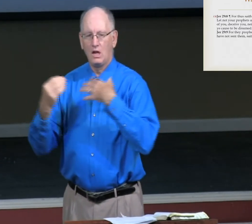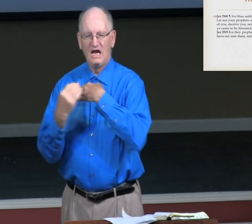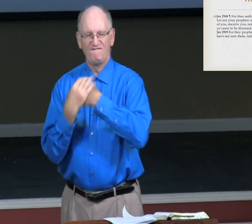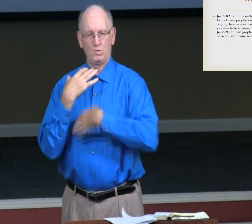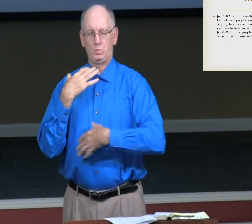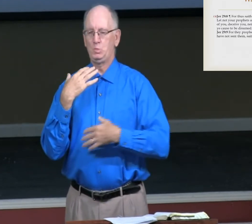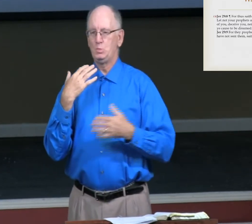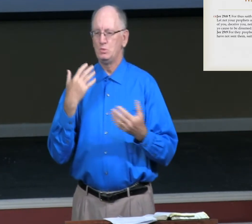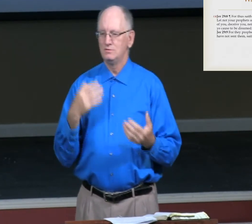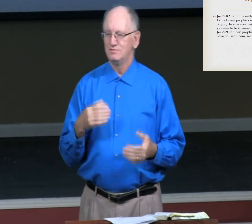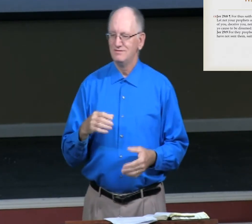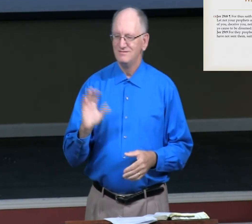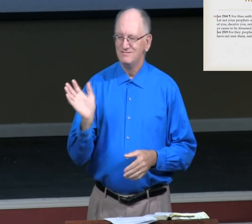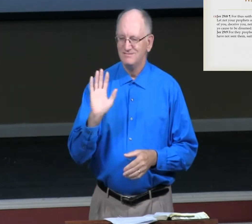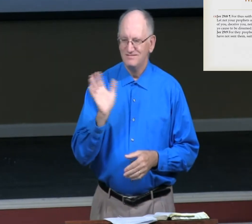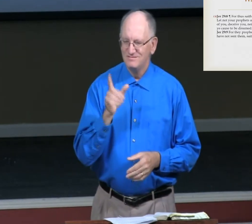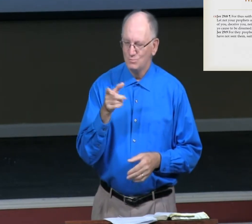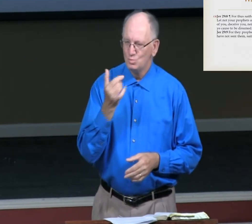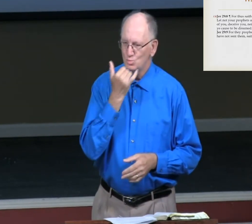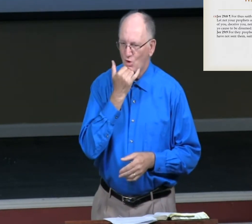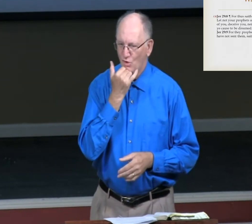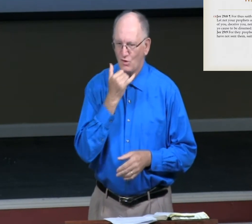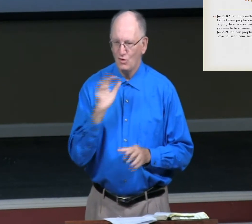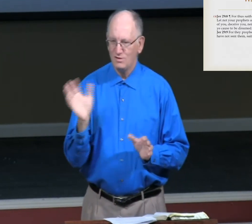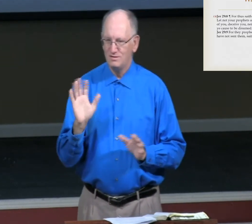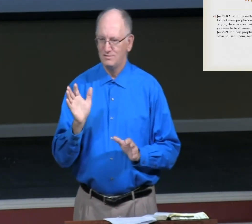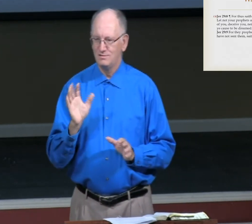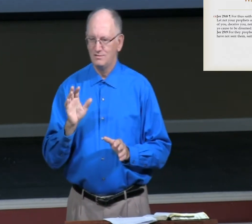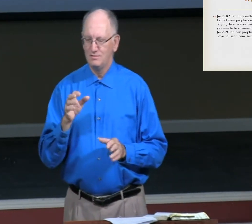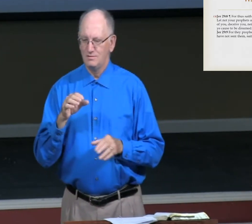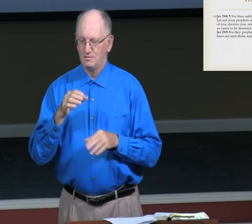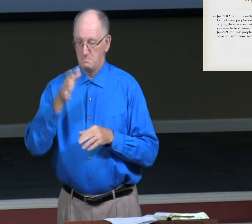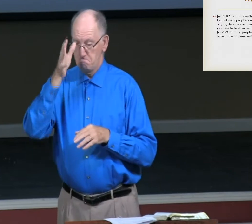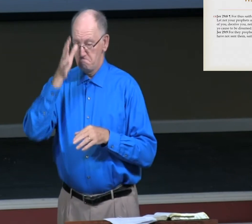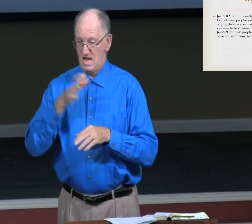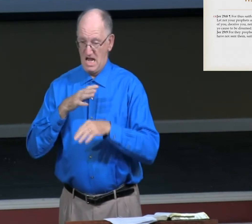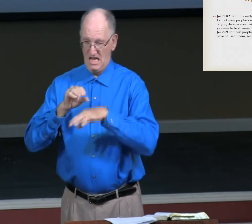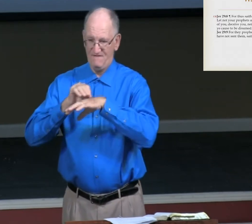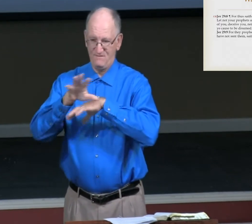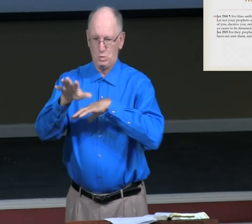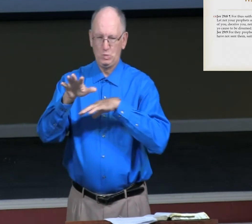know, it's things that people told him. And he was influenced by that.